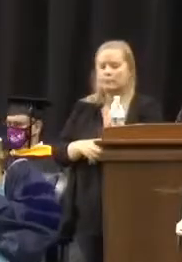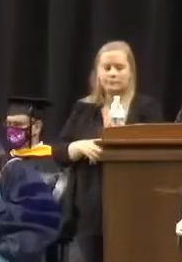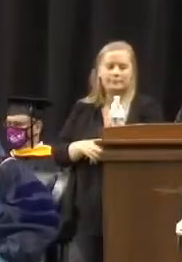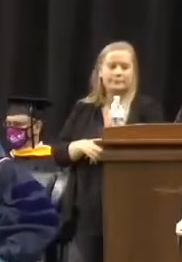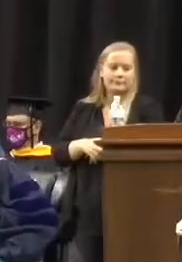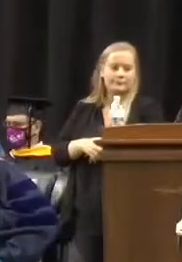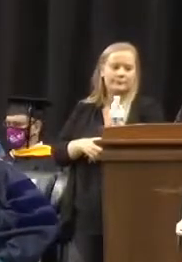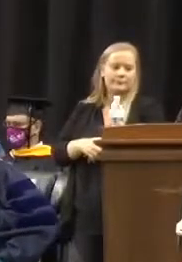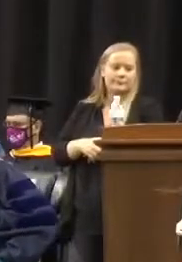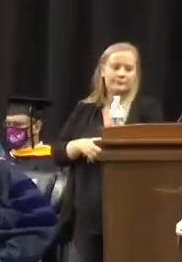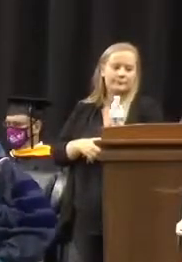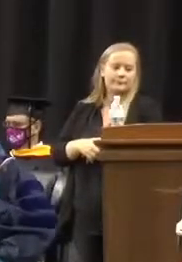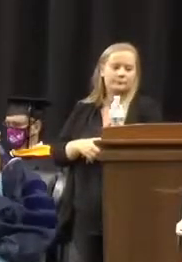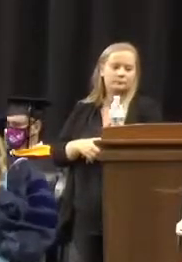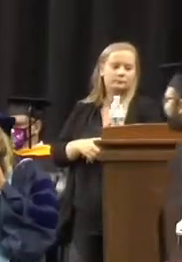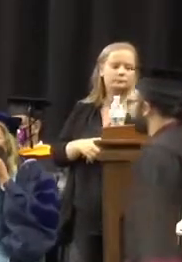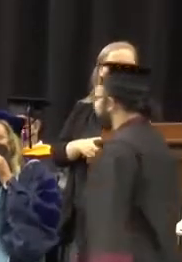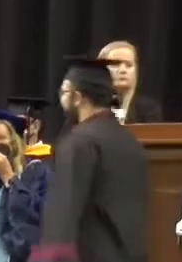Christian Michael Romero.